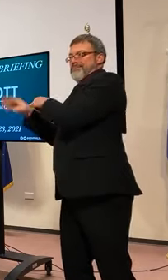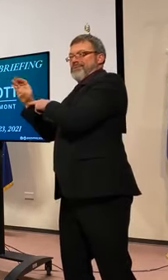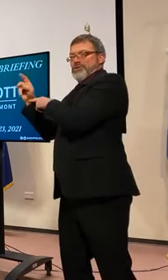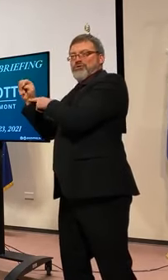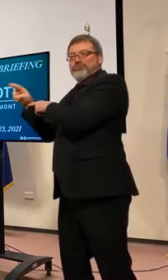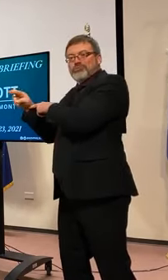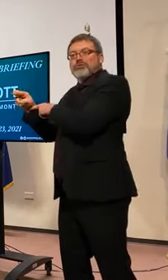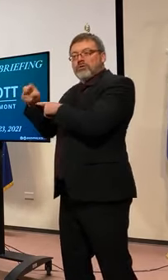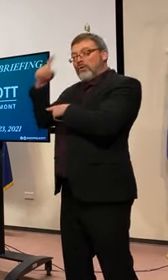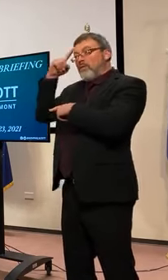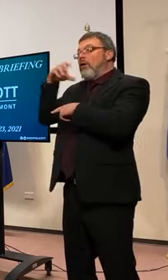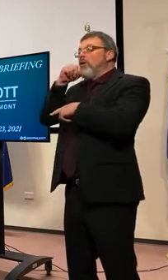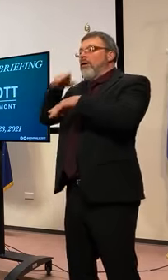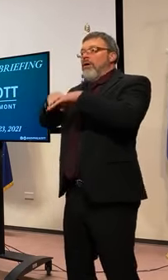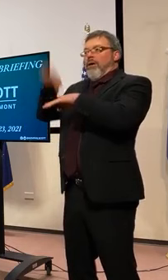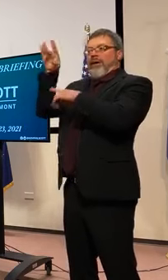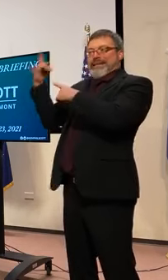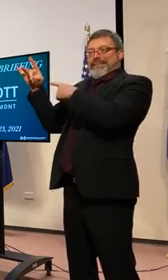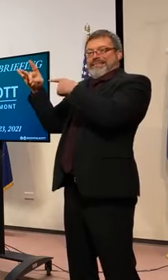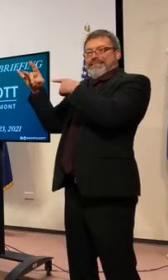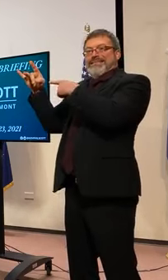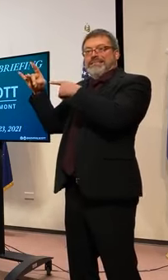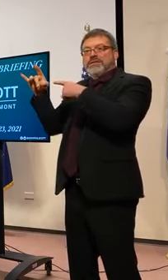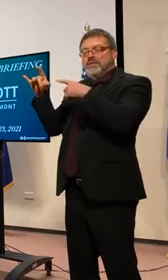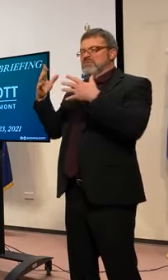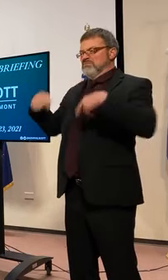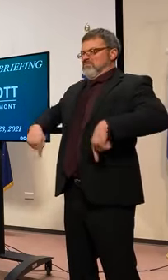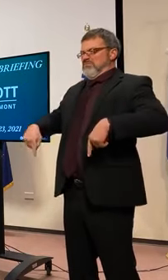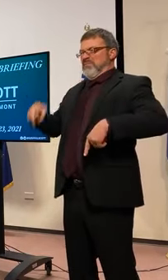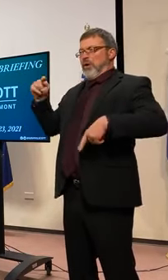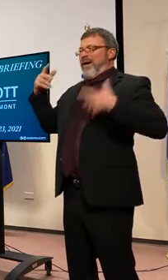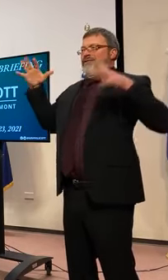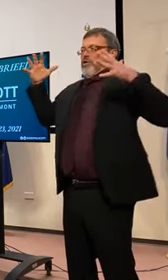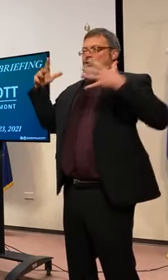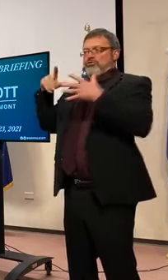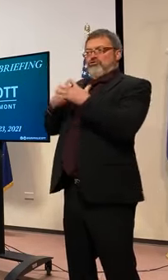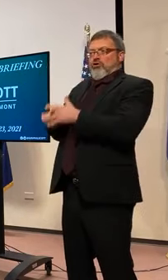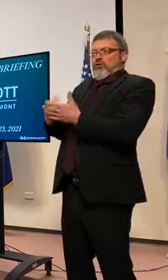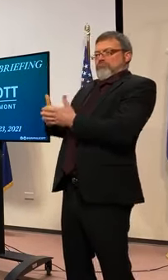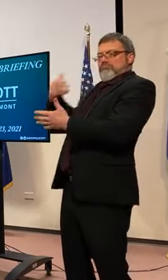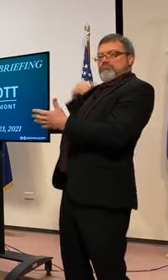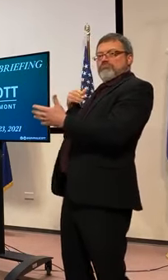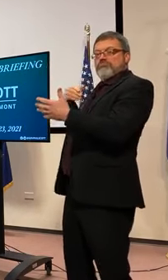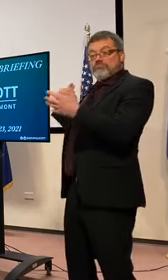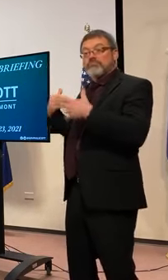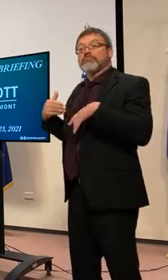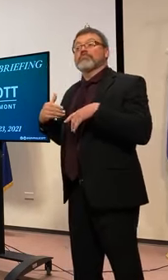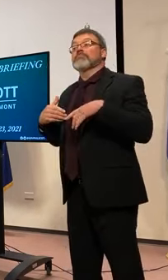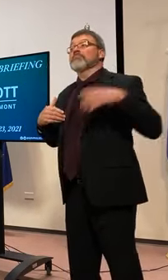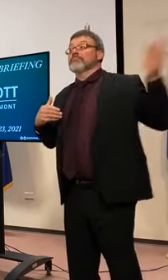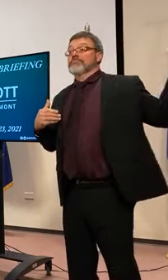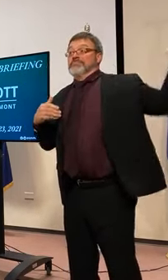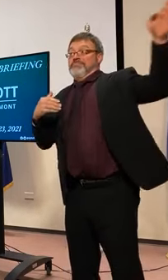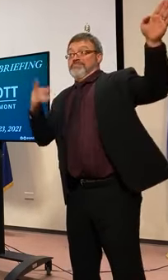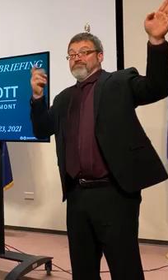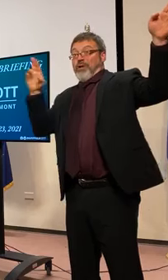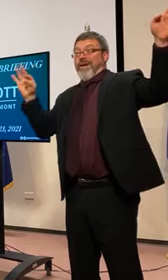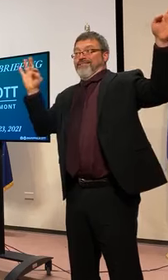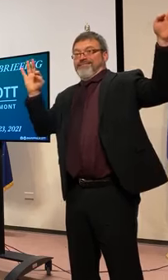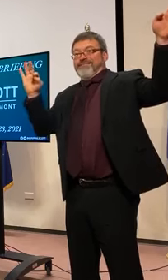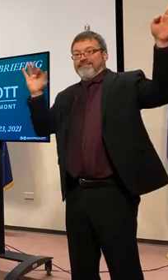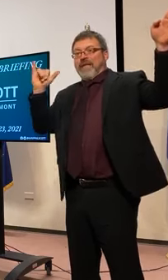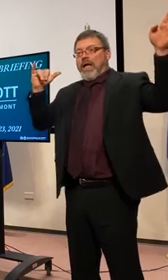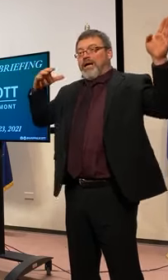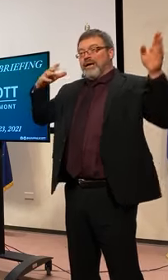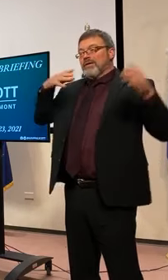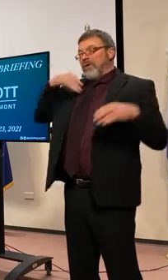already moved forward on. Dr. Fauci stressed the importance of getting boosters because of some waning immunity.